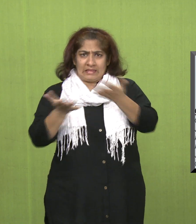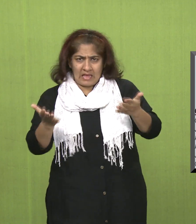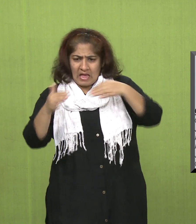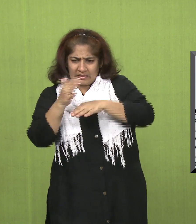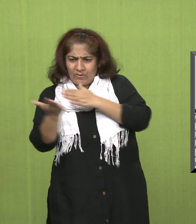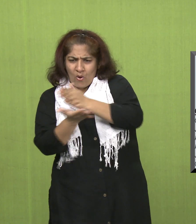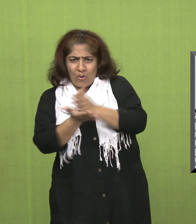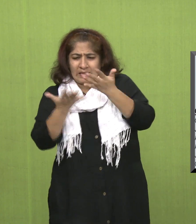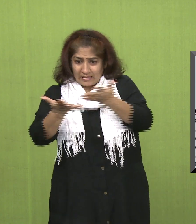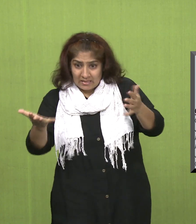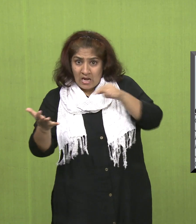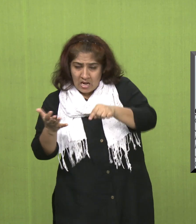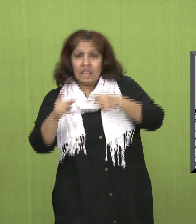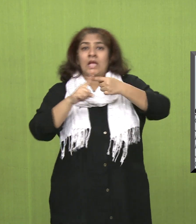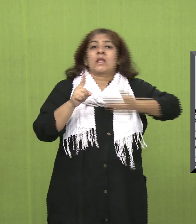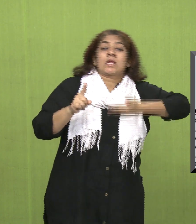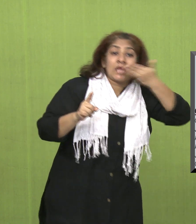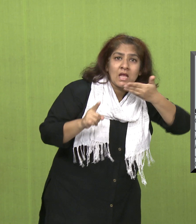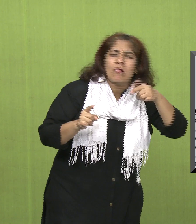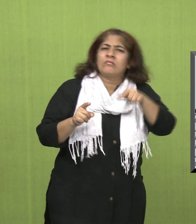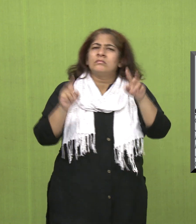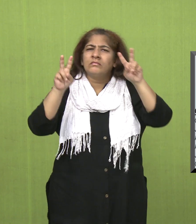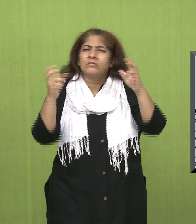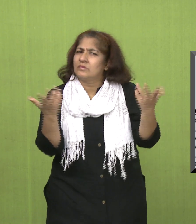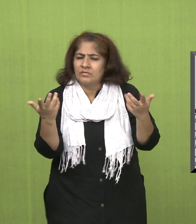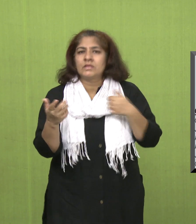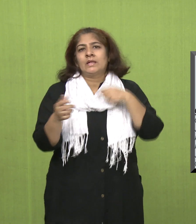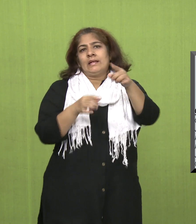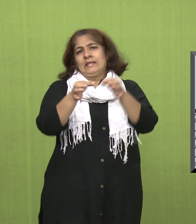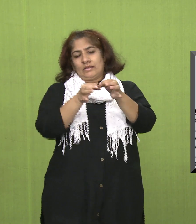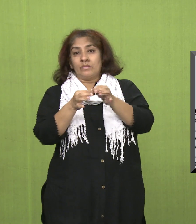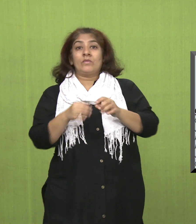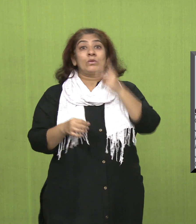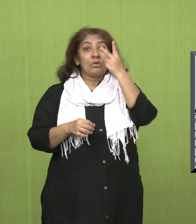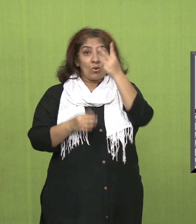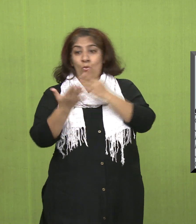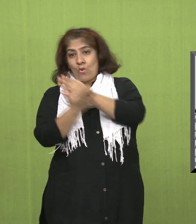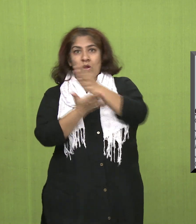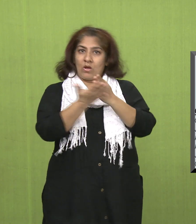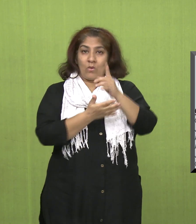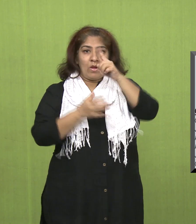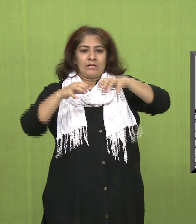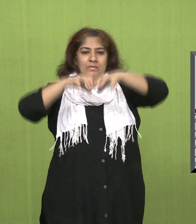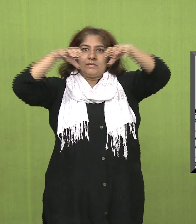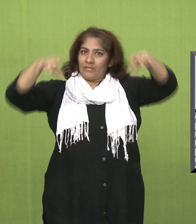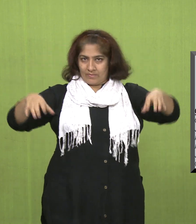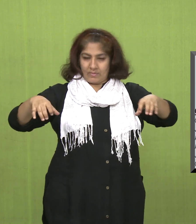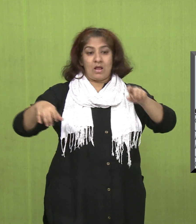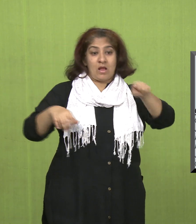There are different kinds of training methods given in any company. For example, there are two methods.